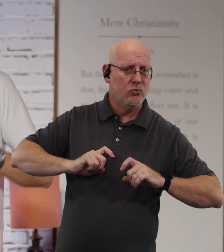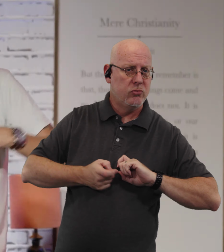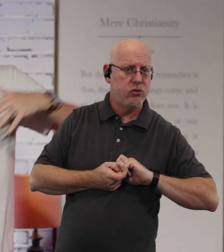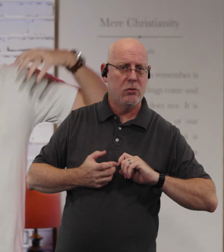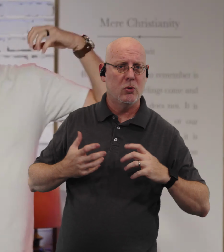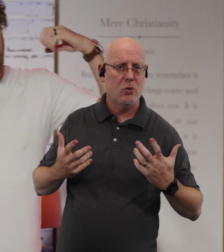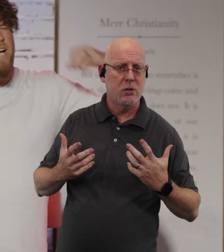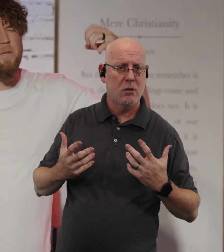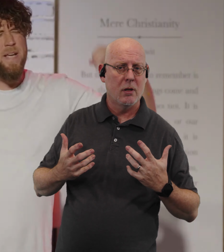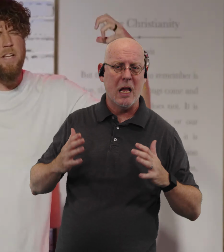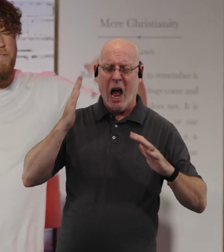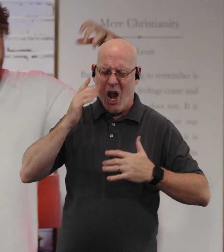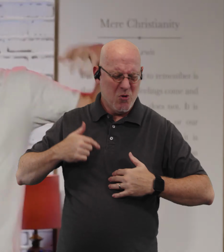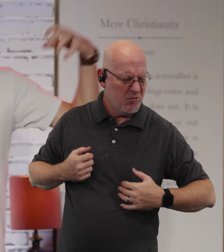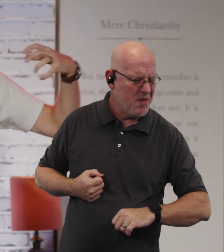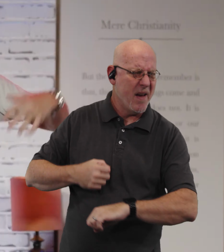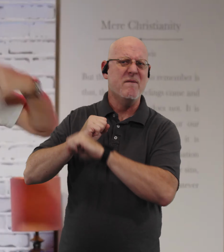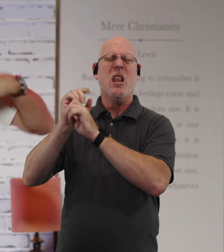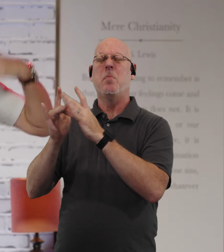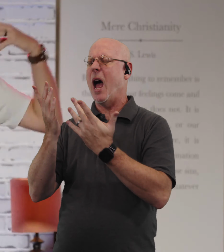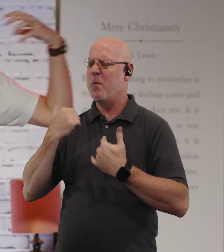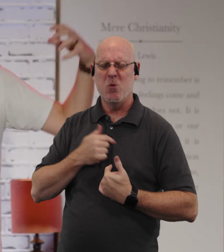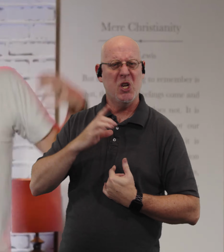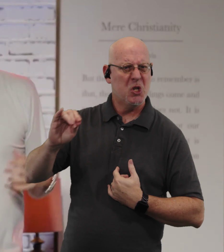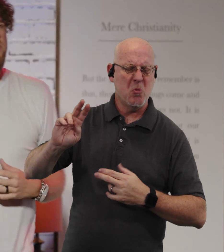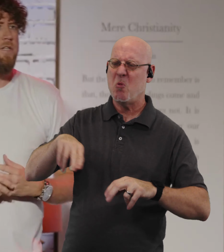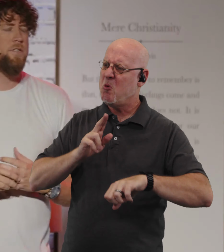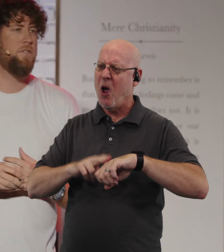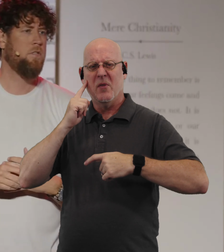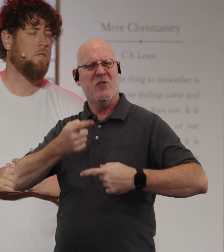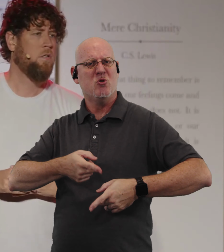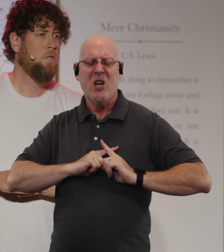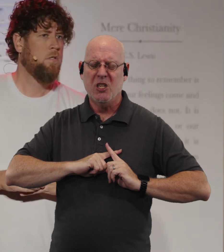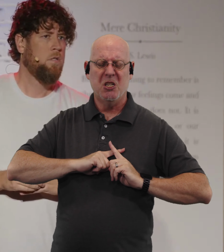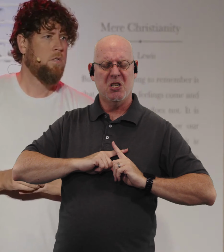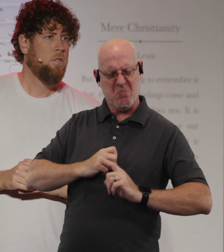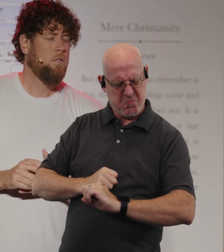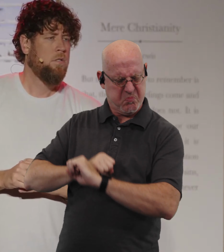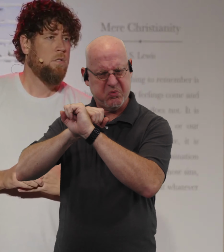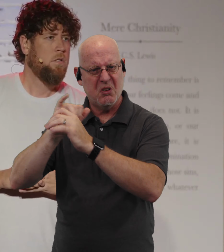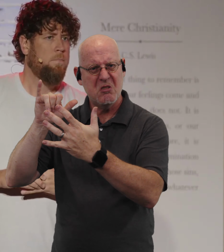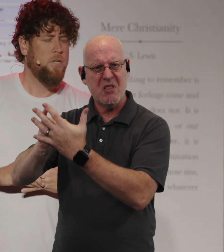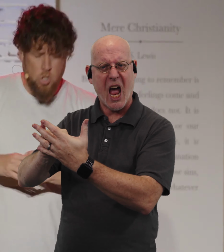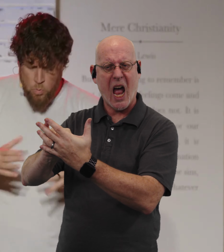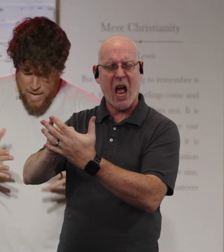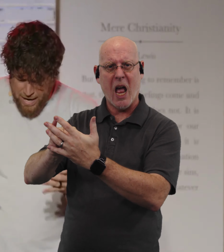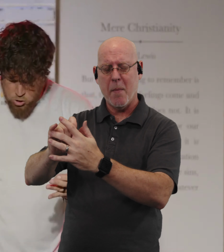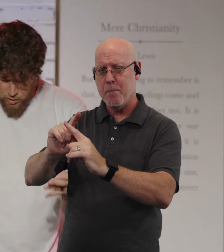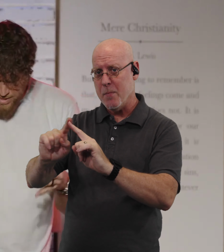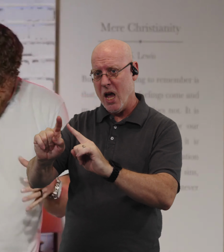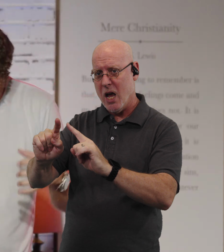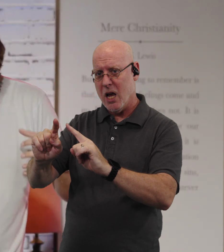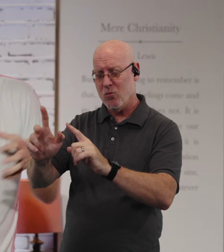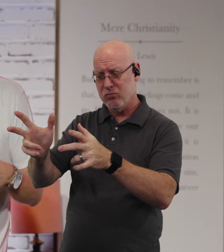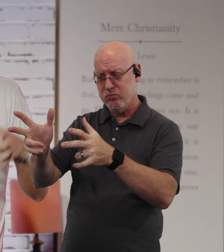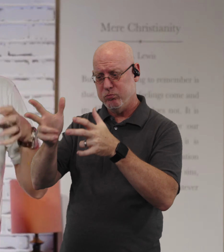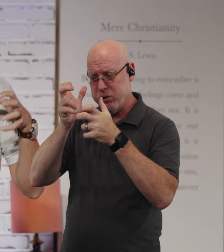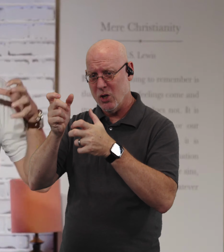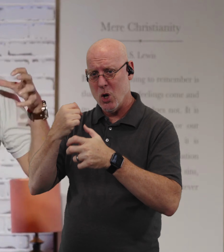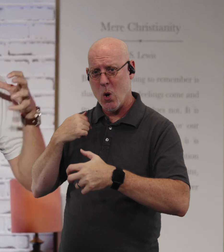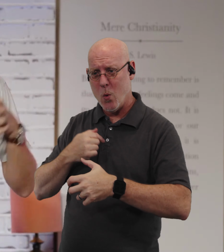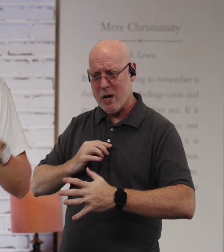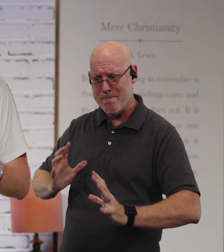There you go. I get it that we're going to rise up in defense of the word, because that's what we do as Christians. But do we actually take in, are